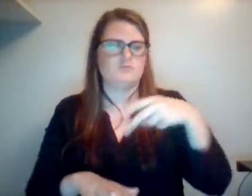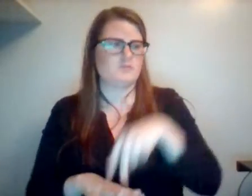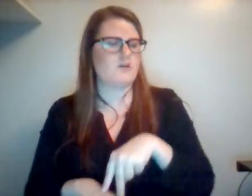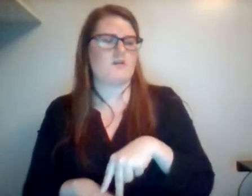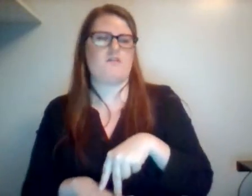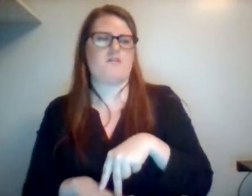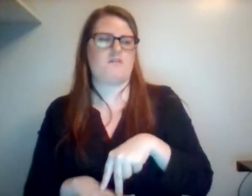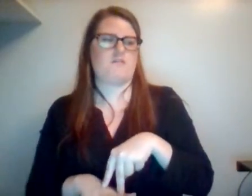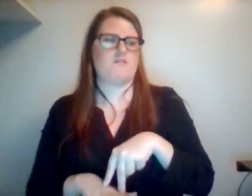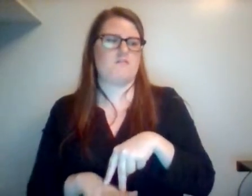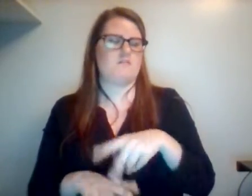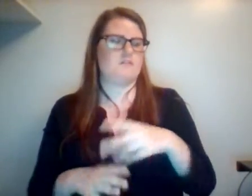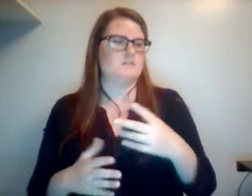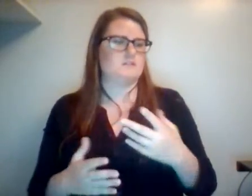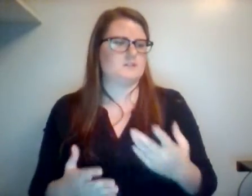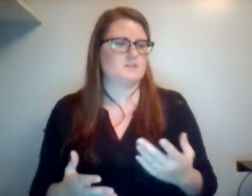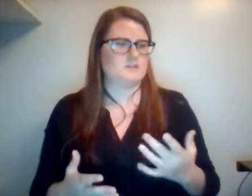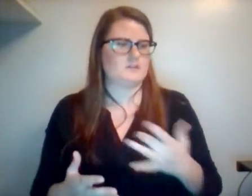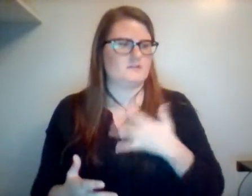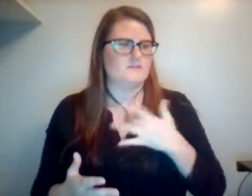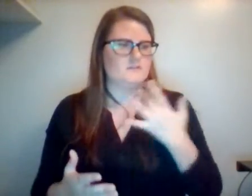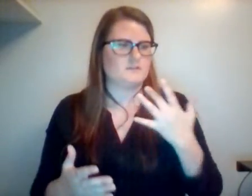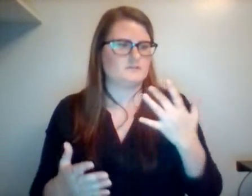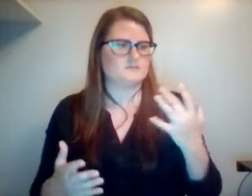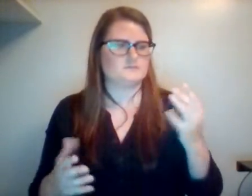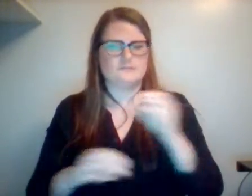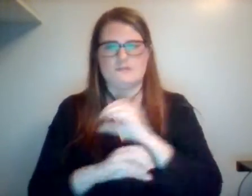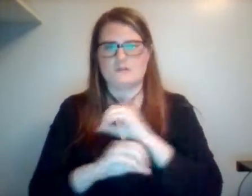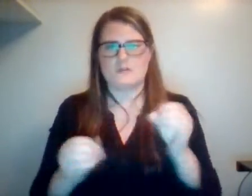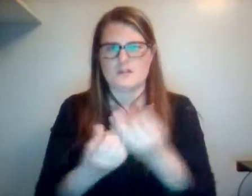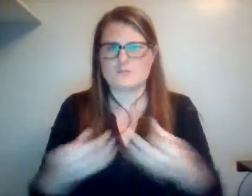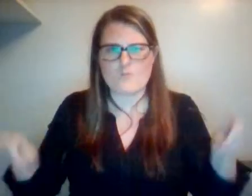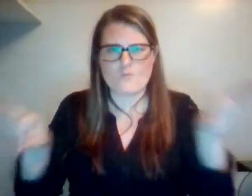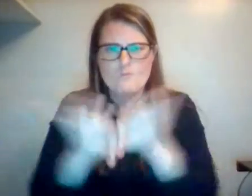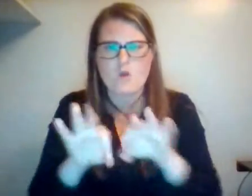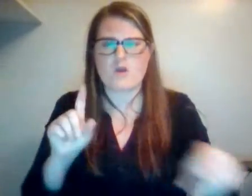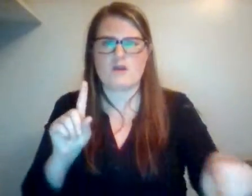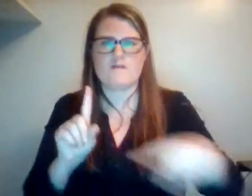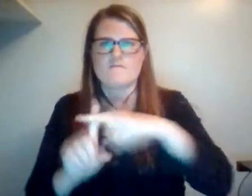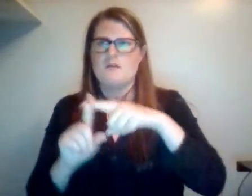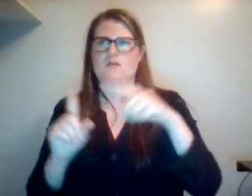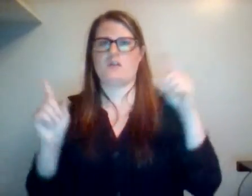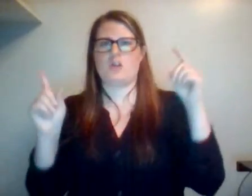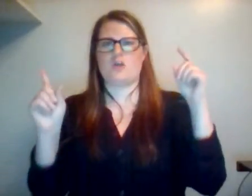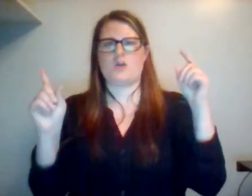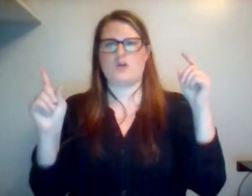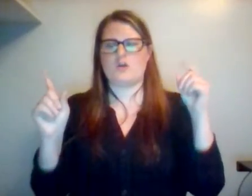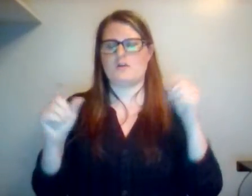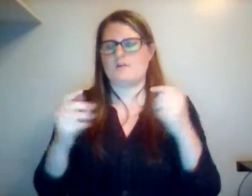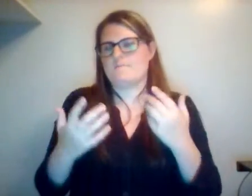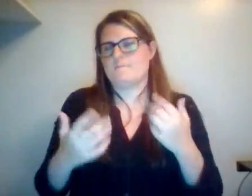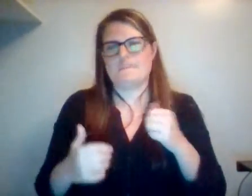a vacuum. And if there's nothing significant and positive and hopeful in front of us to fill